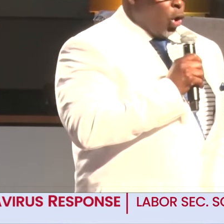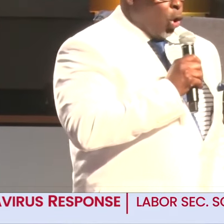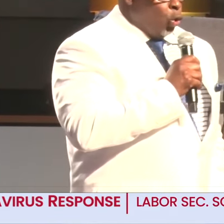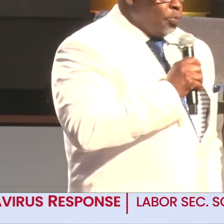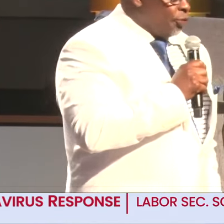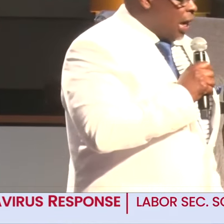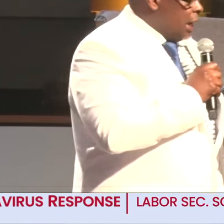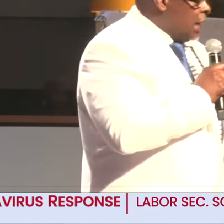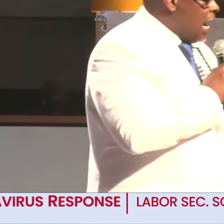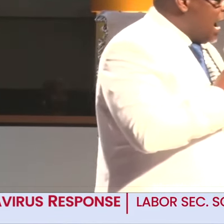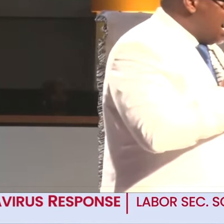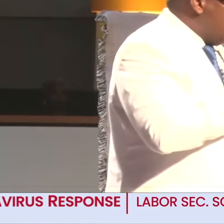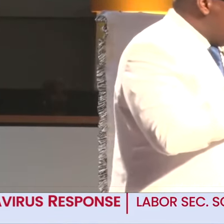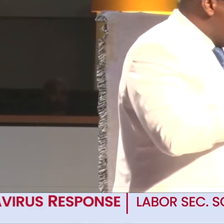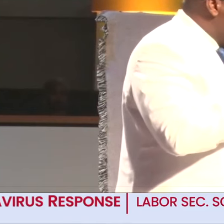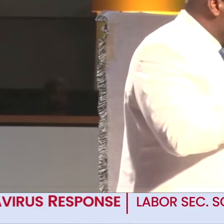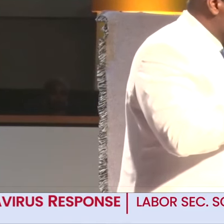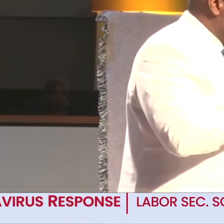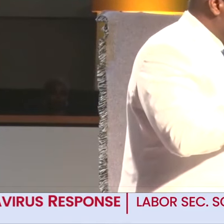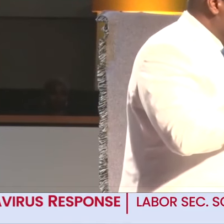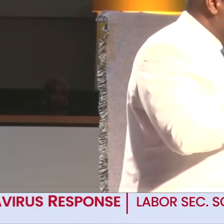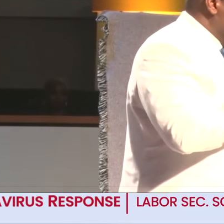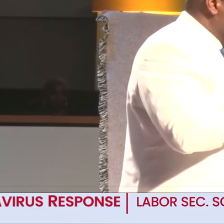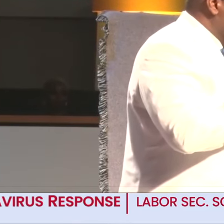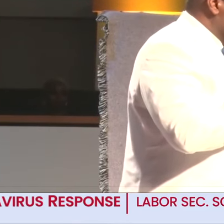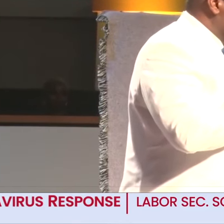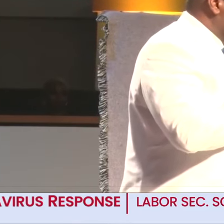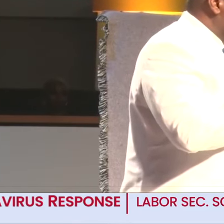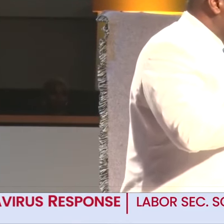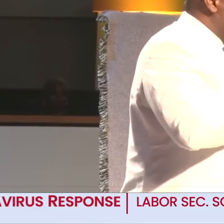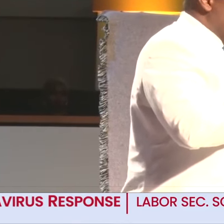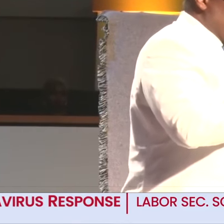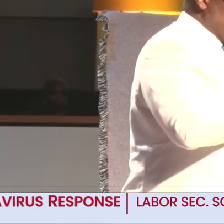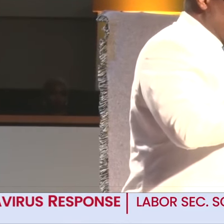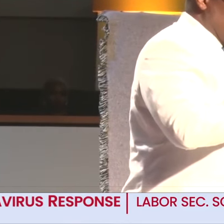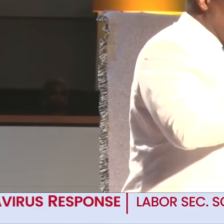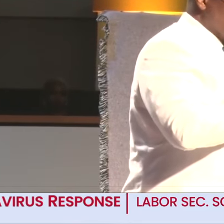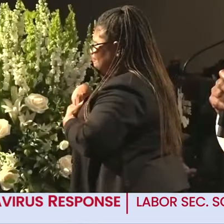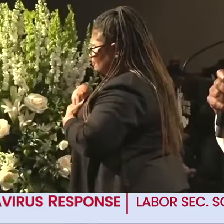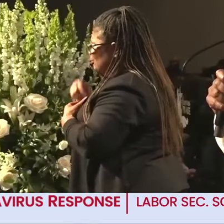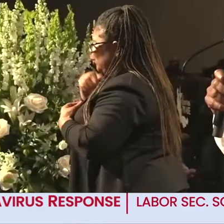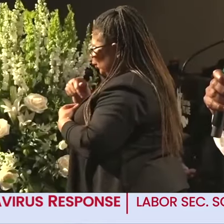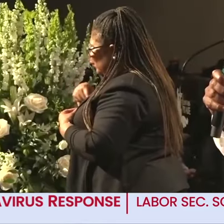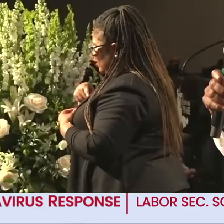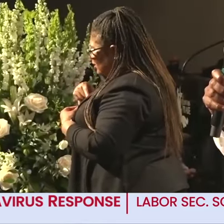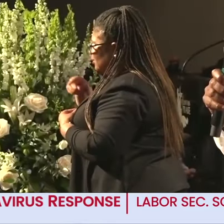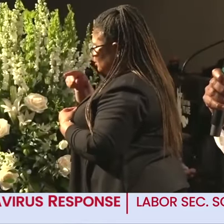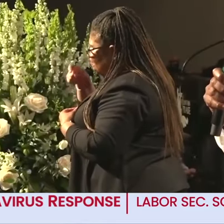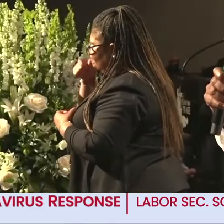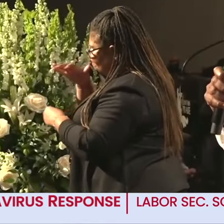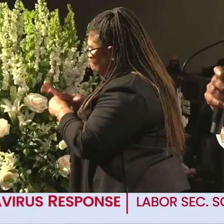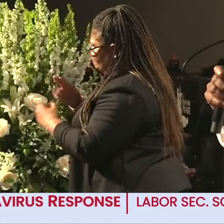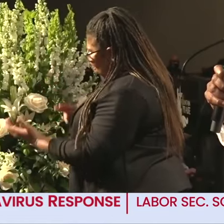Still that hope that lies within us. Reassure